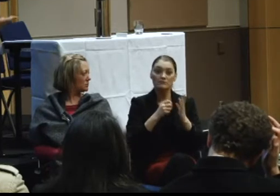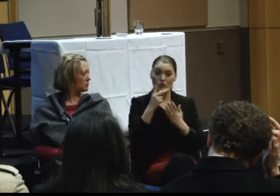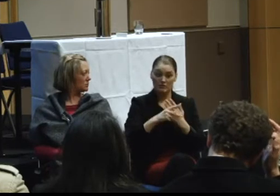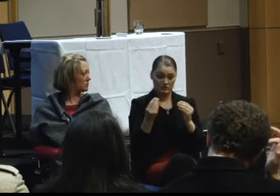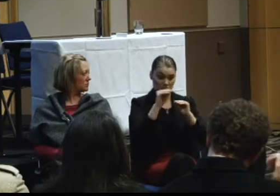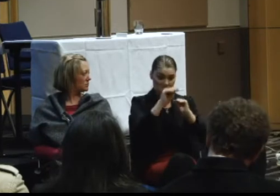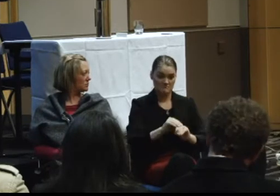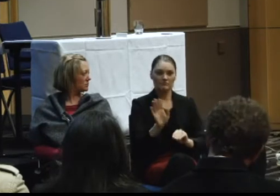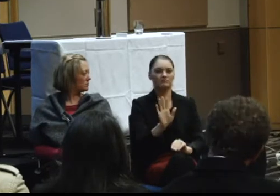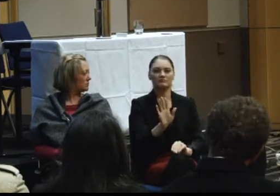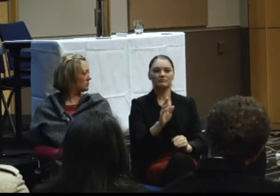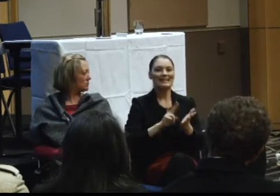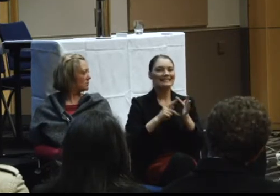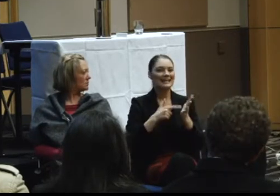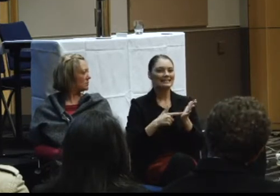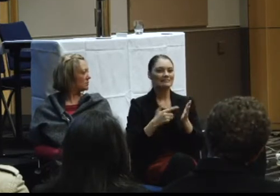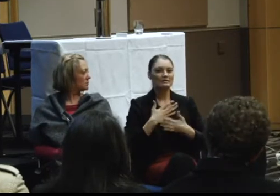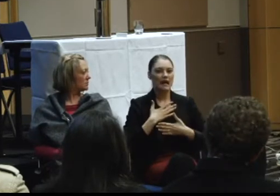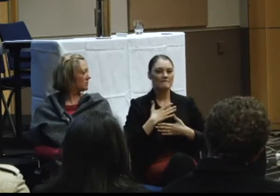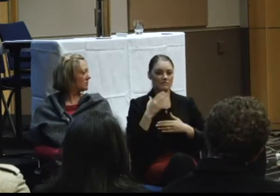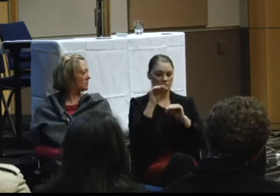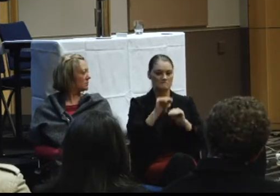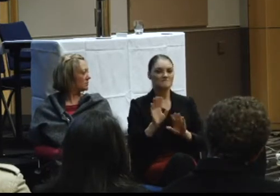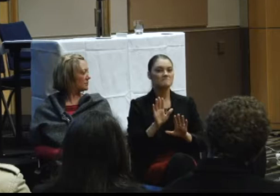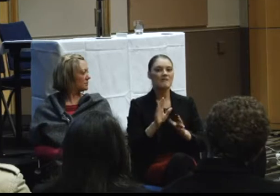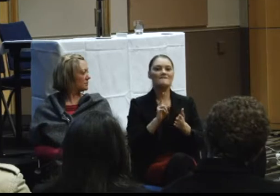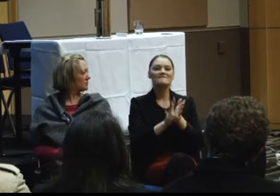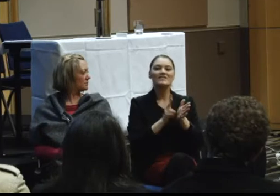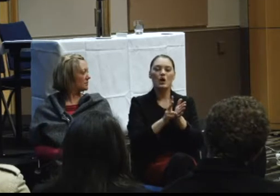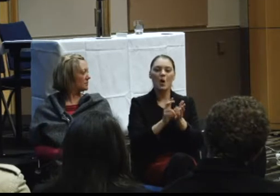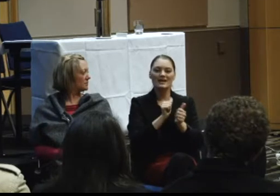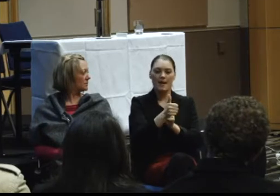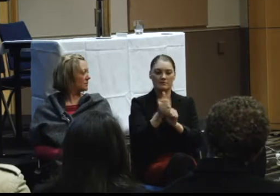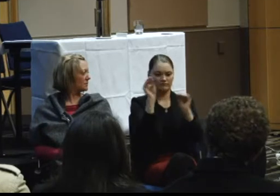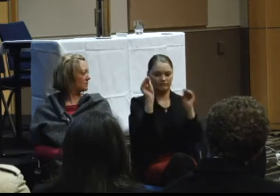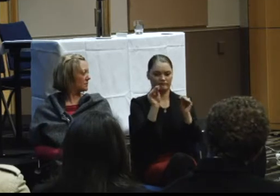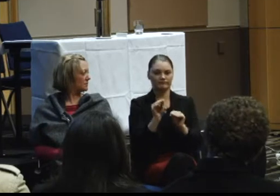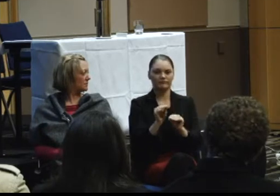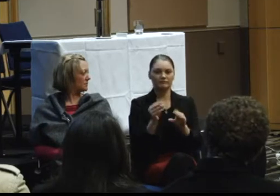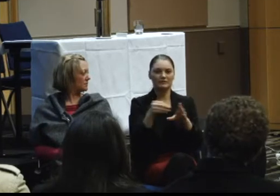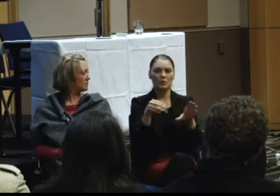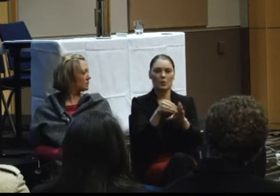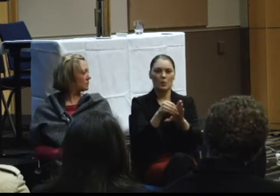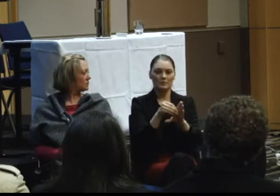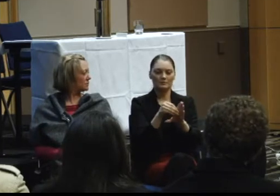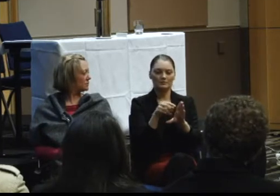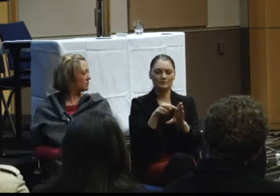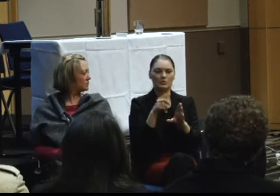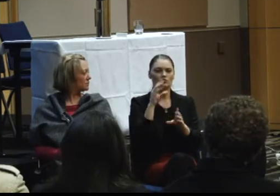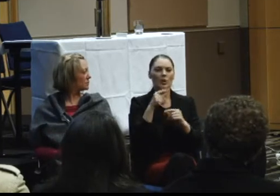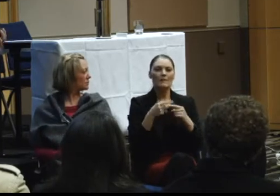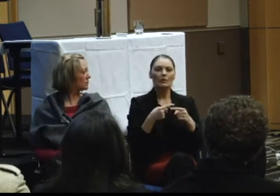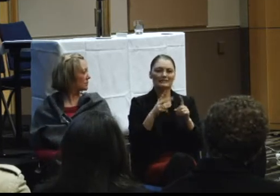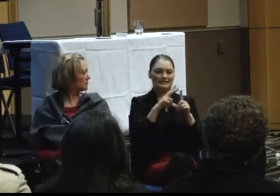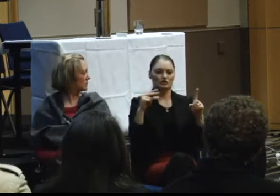them the NetSafe module. We put video games on there. And, you know, if you're talking about digital engagement